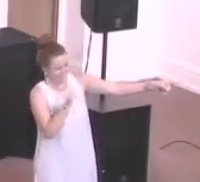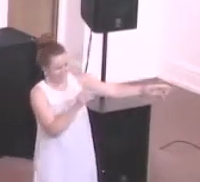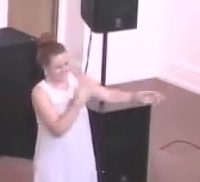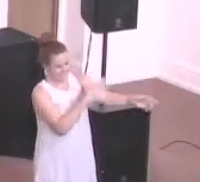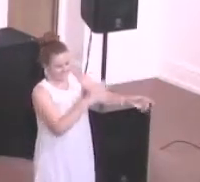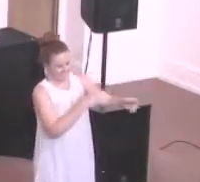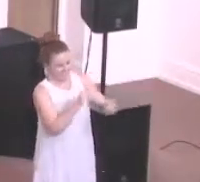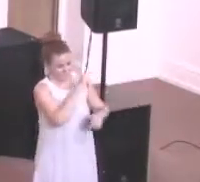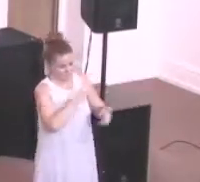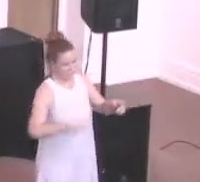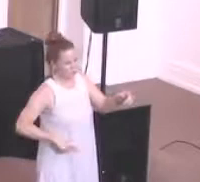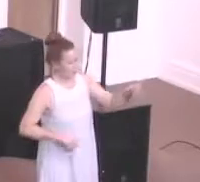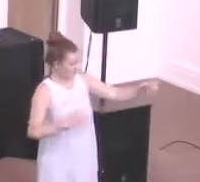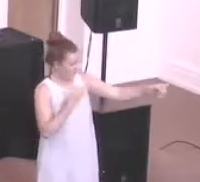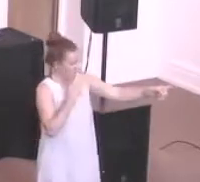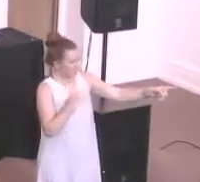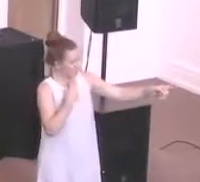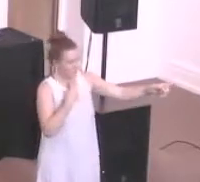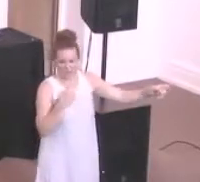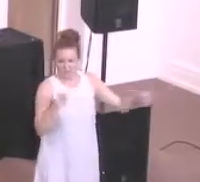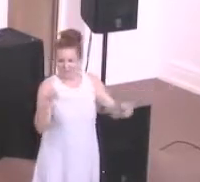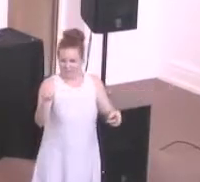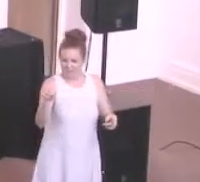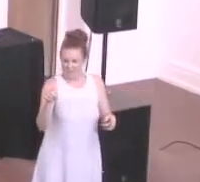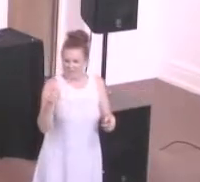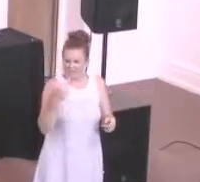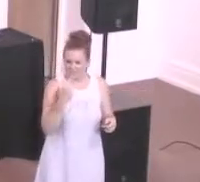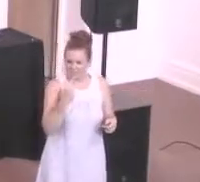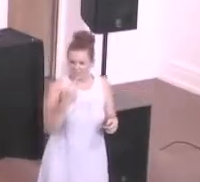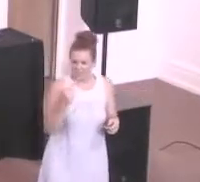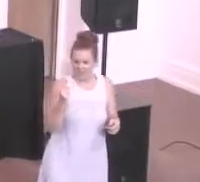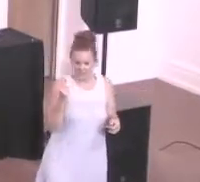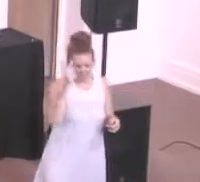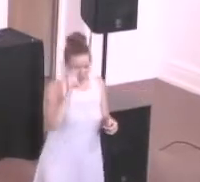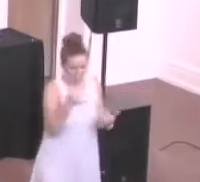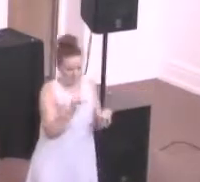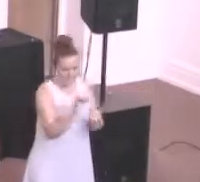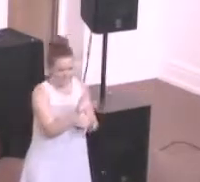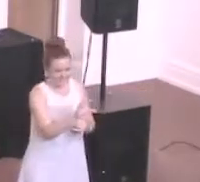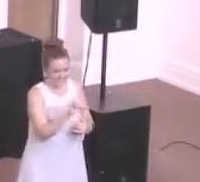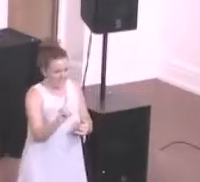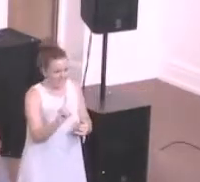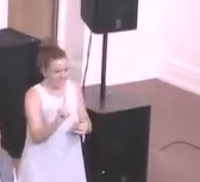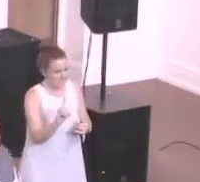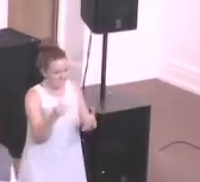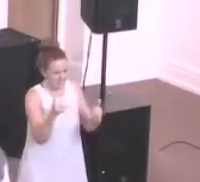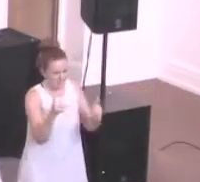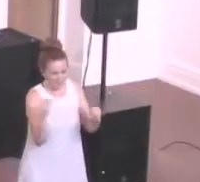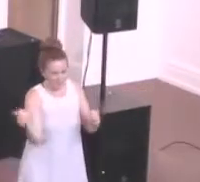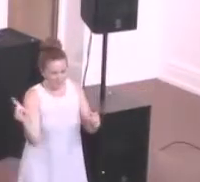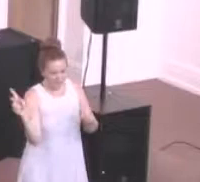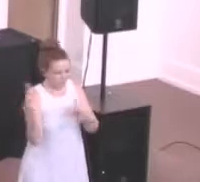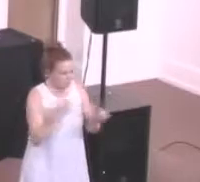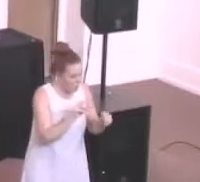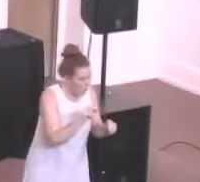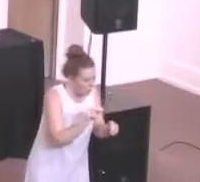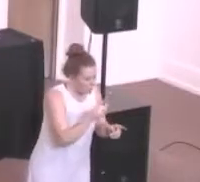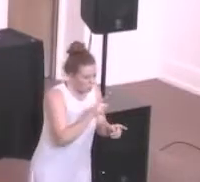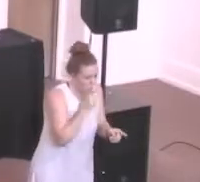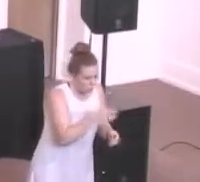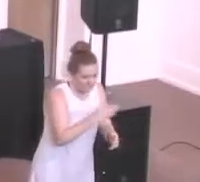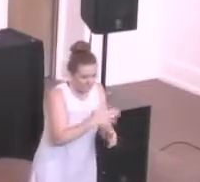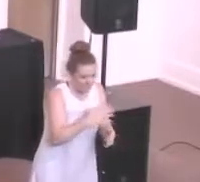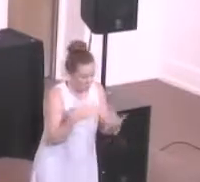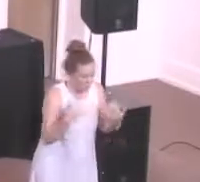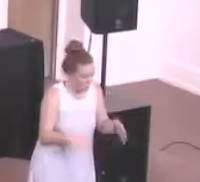voice? I heard it earlier. I'm like, what CD are they playing? And I came out there. I'm like, that is your band. They're getting down in there.